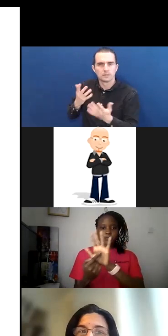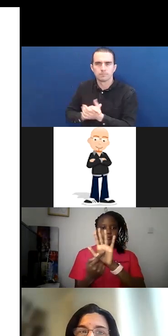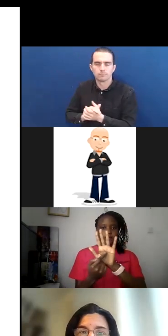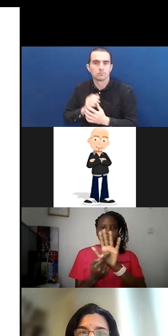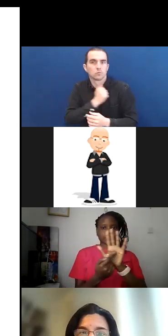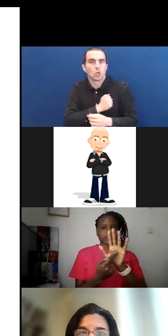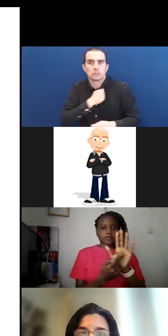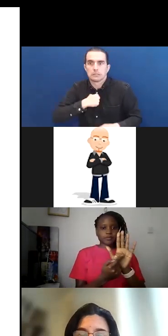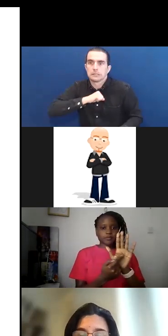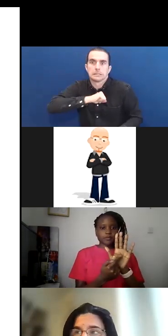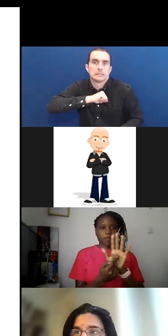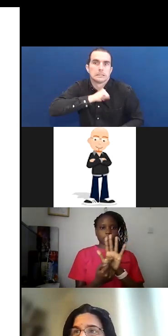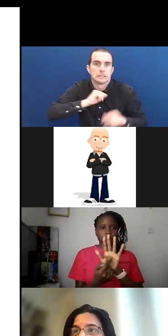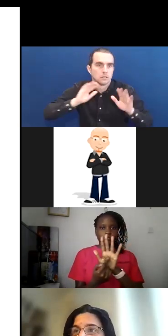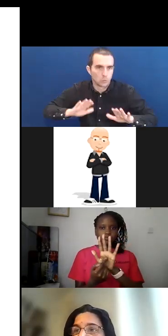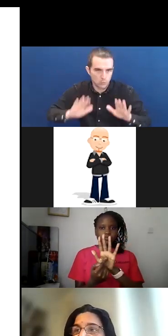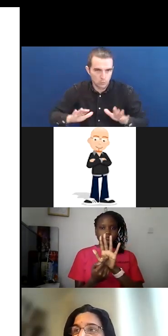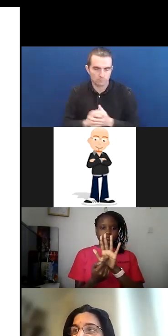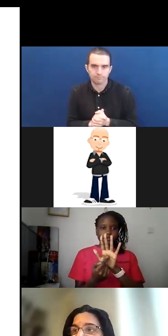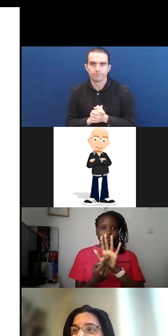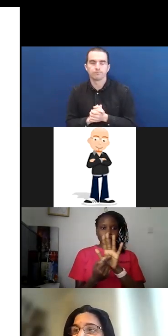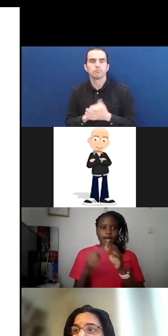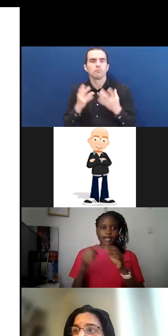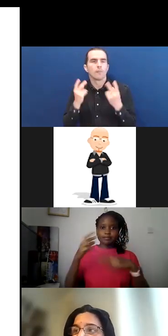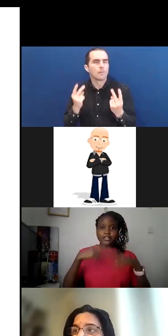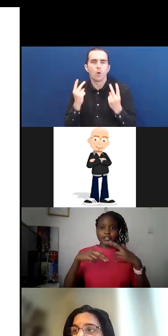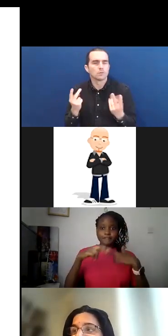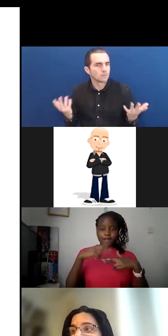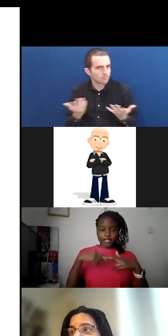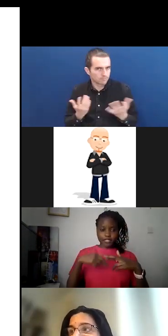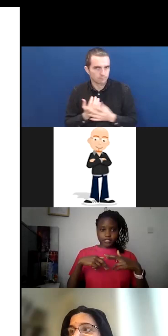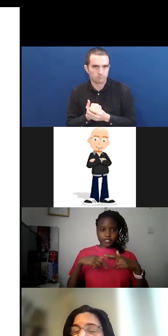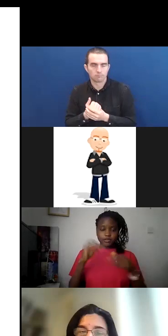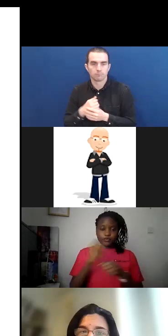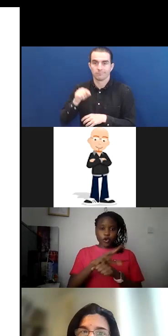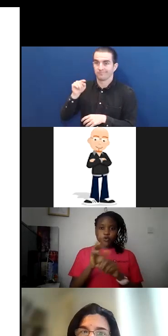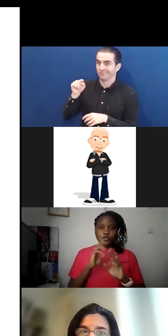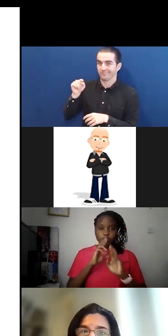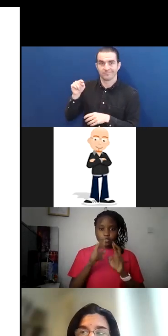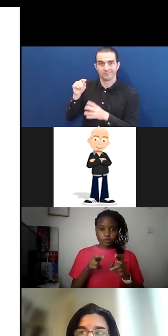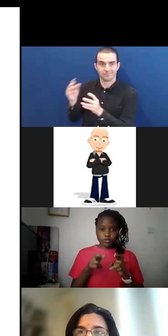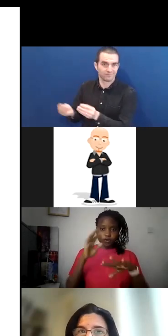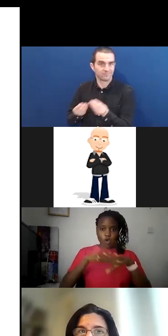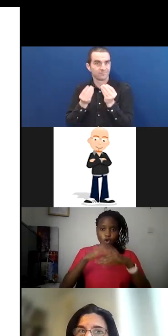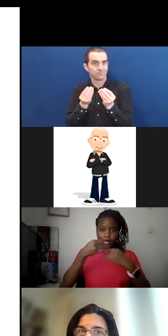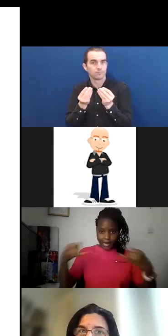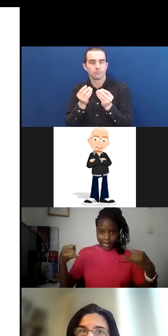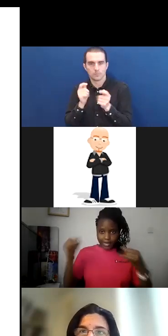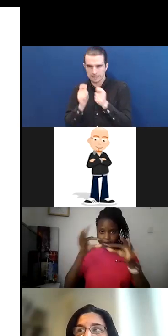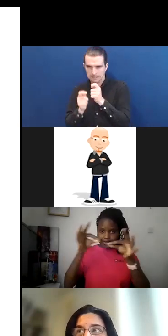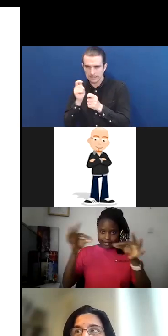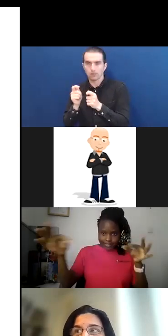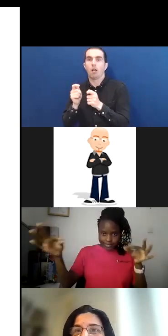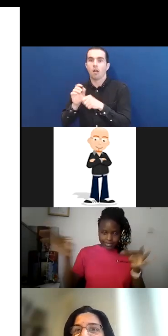been revised for the COVID response are guidelines for emergency movement to online and distance learning. It's a recognition that you have